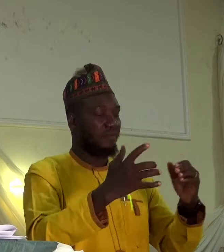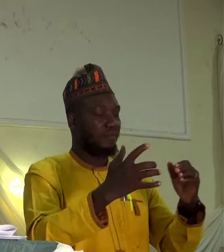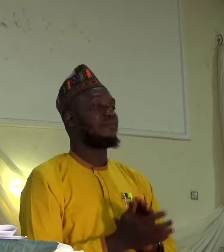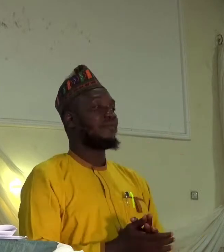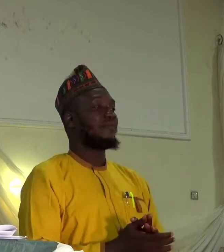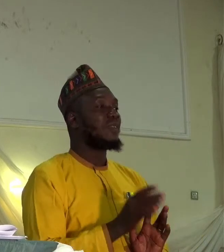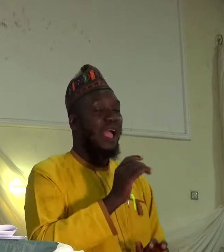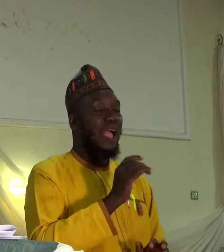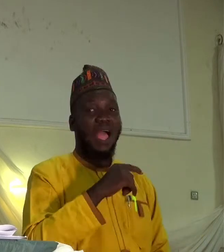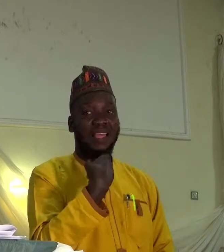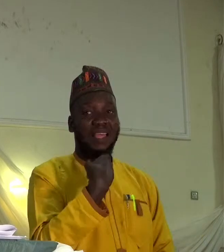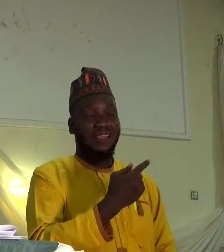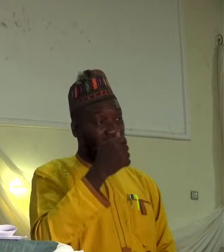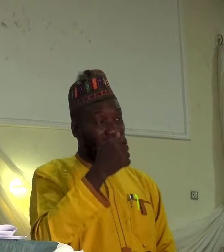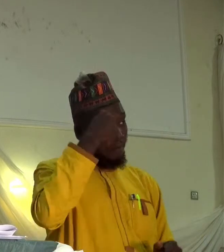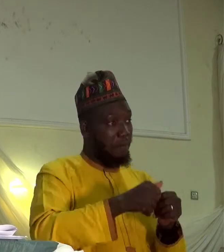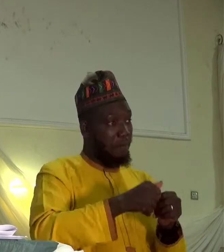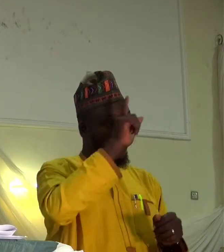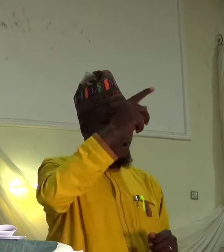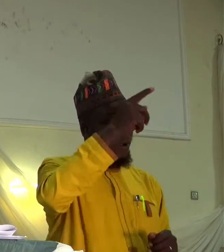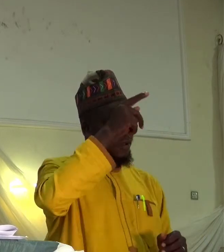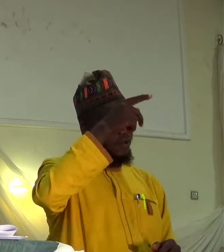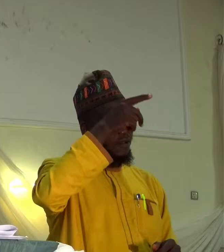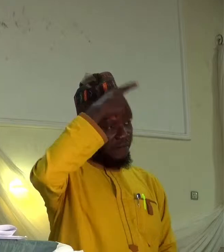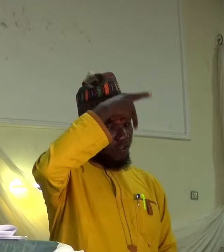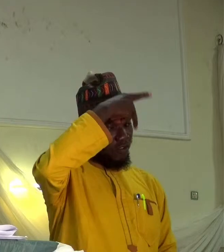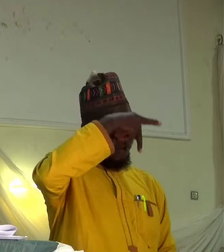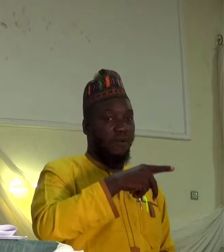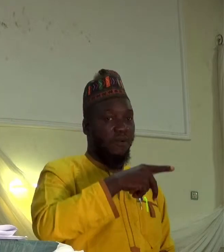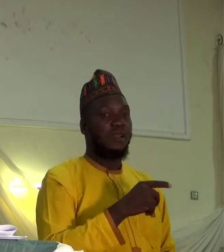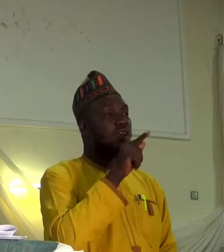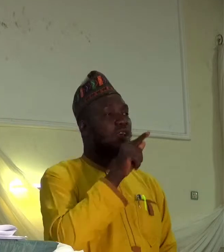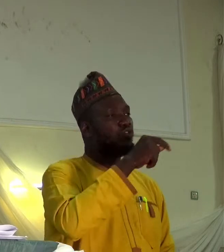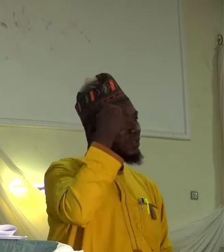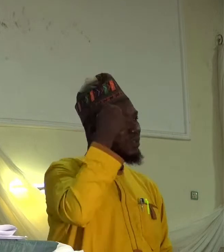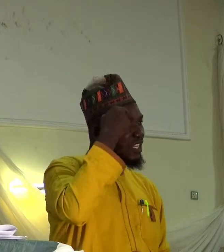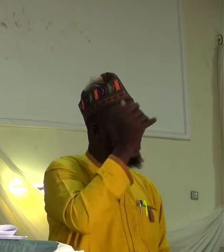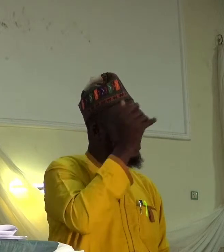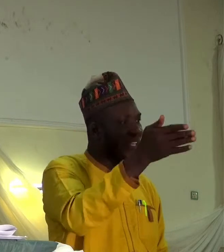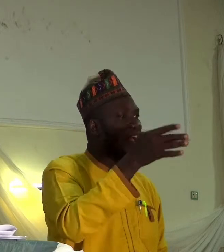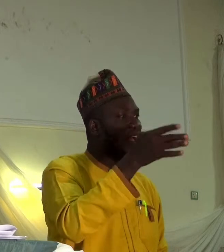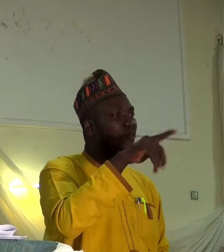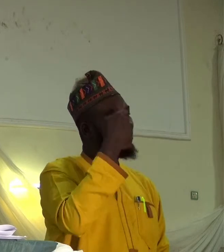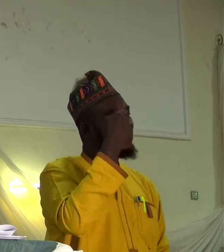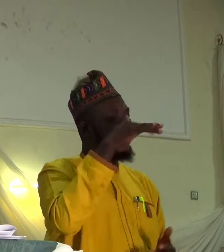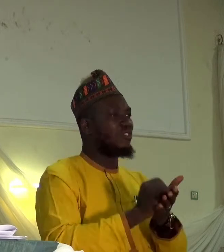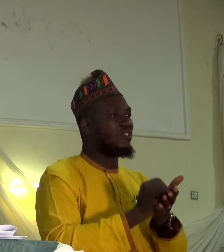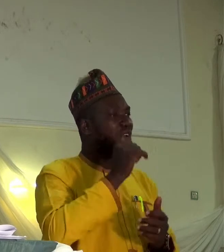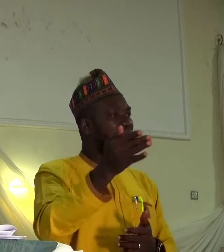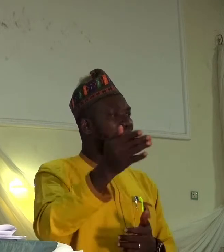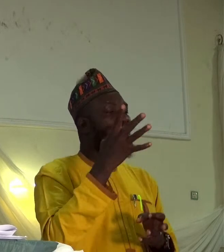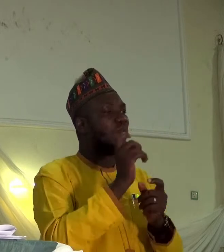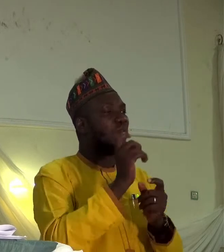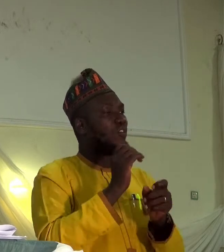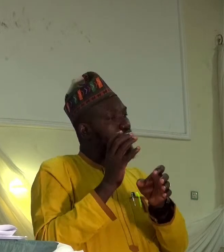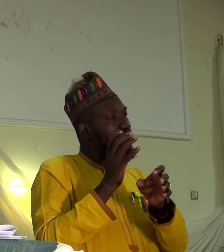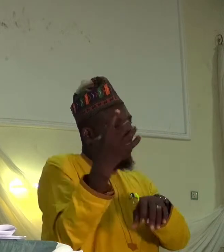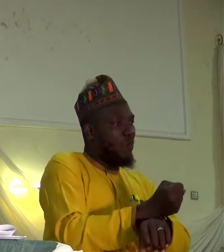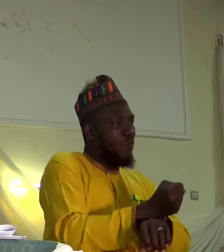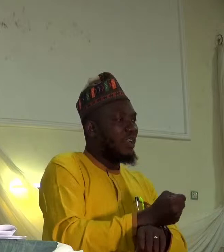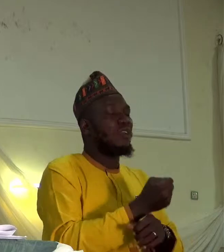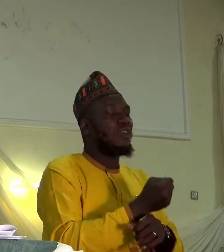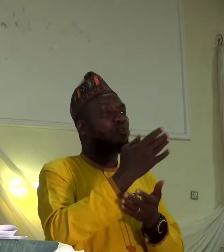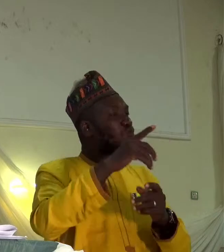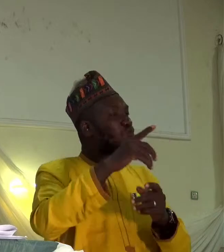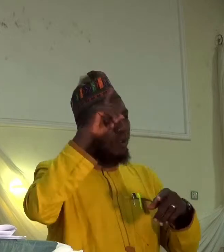Motorati philosopher can only if you think you are beaten, you are. If you think you dare not, then you don't. If you want to win, but think you cannot, it's almost impossible, you will never